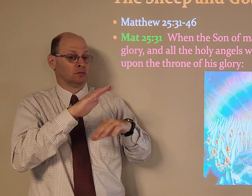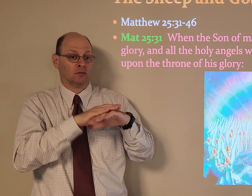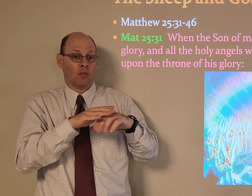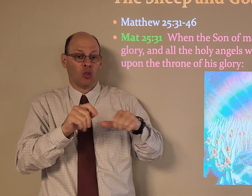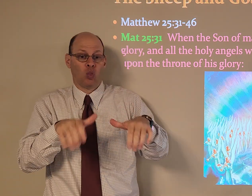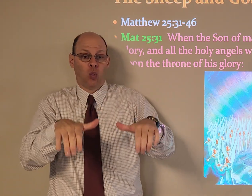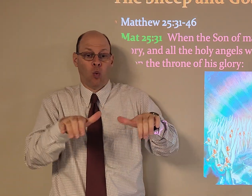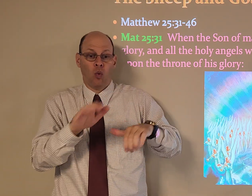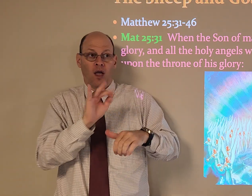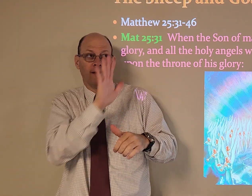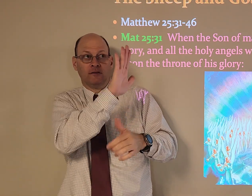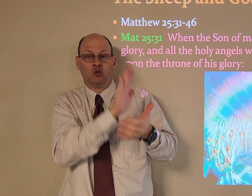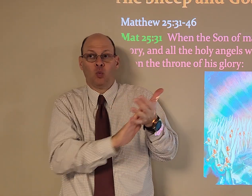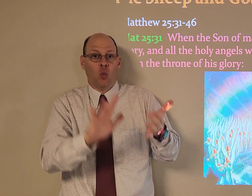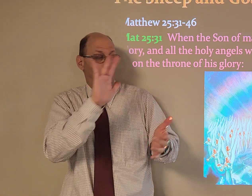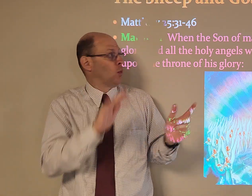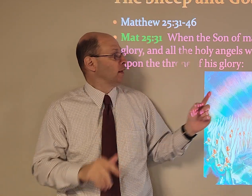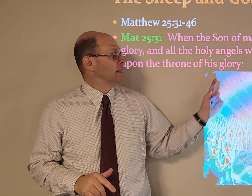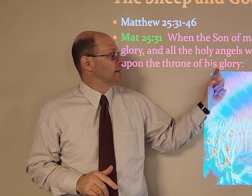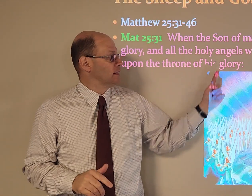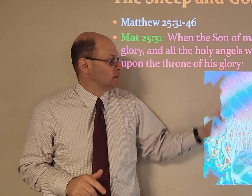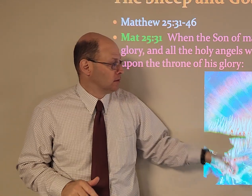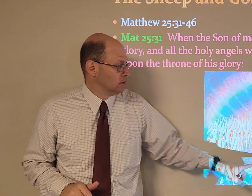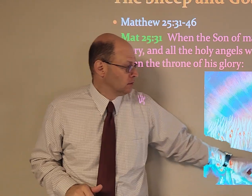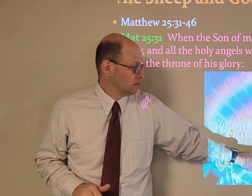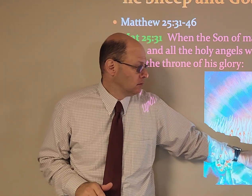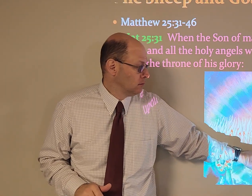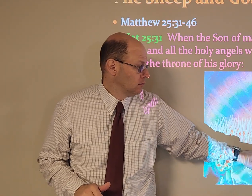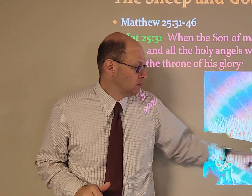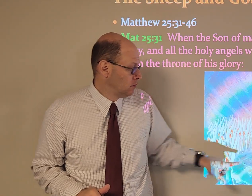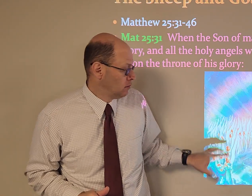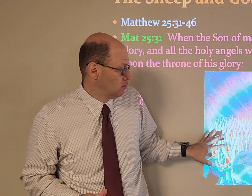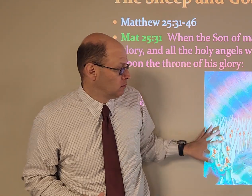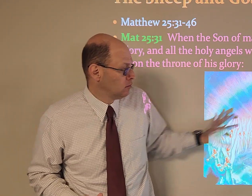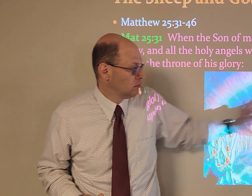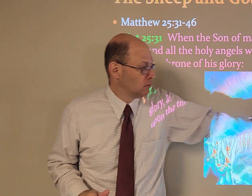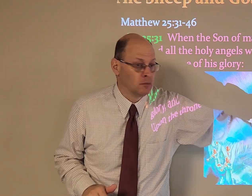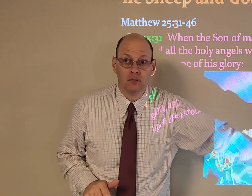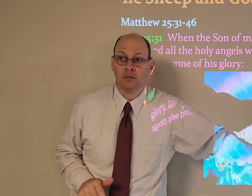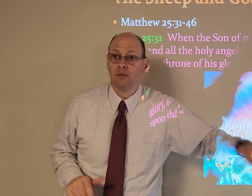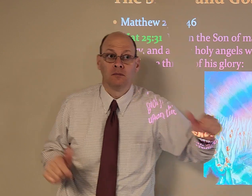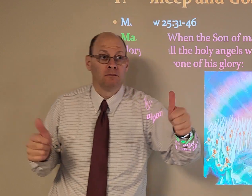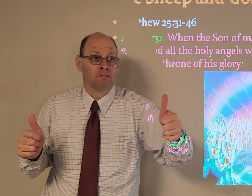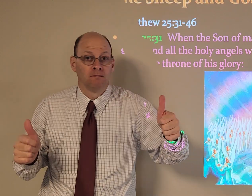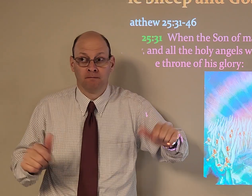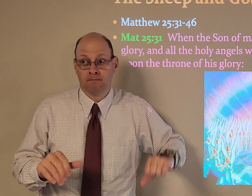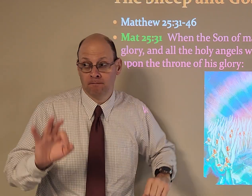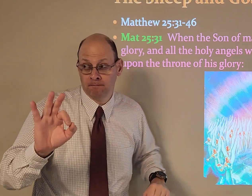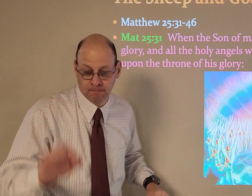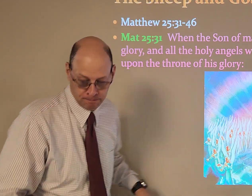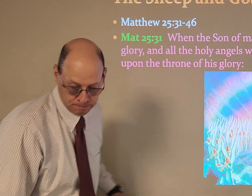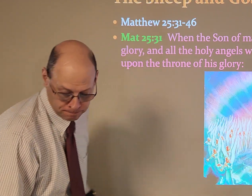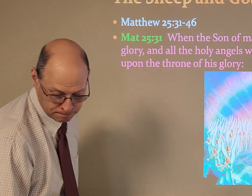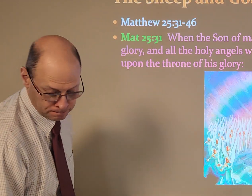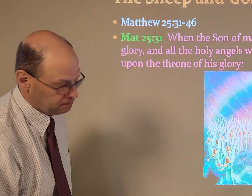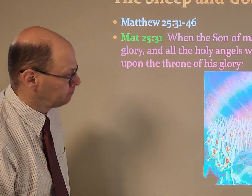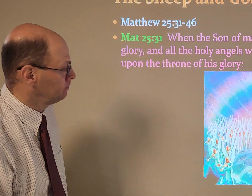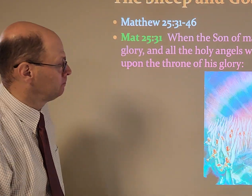upon the throne of his glory." It's talking about Jesus and his holy angels, okay? Verse